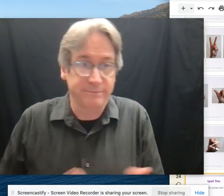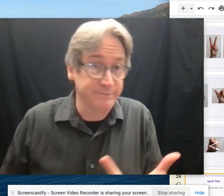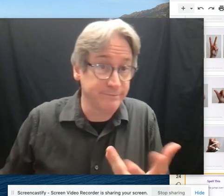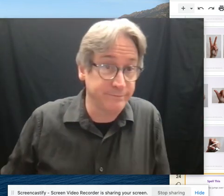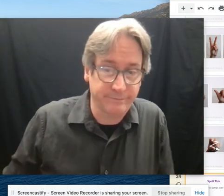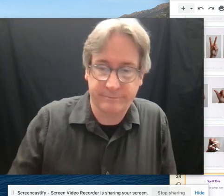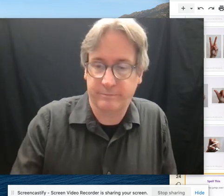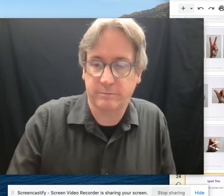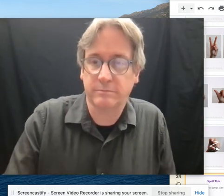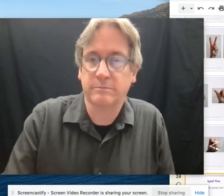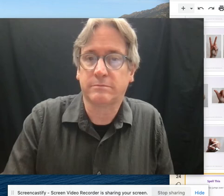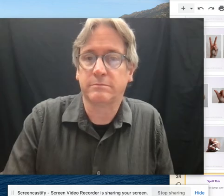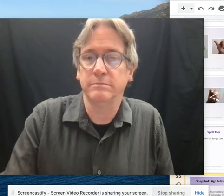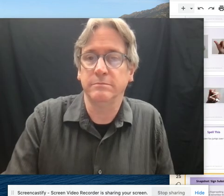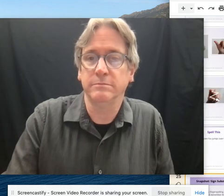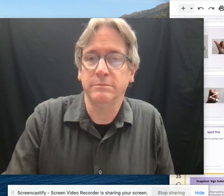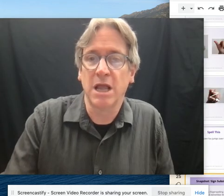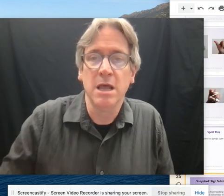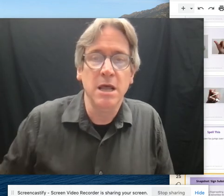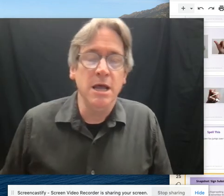letter.